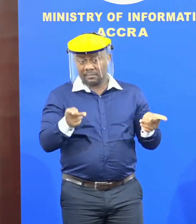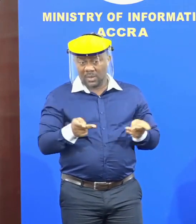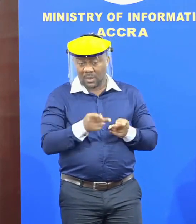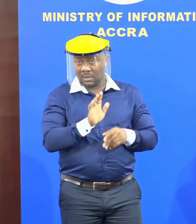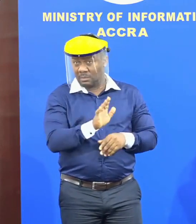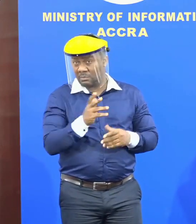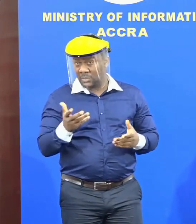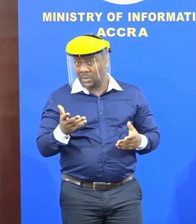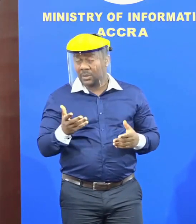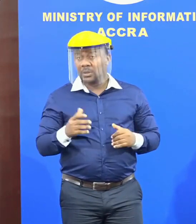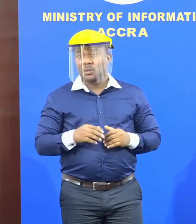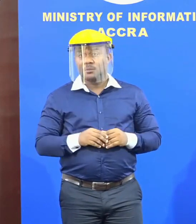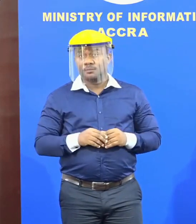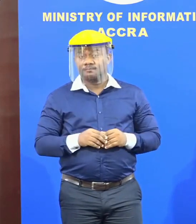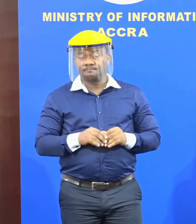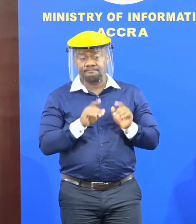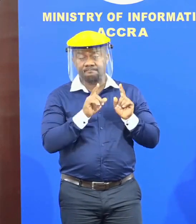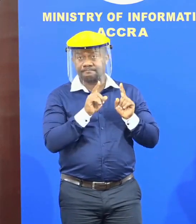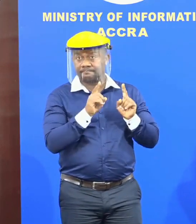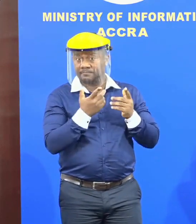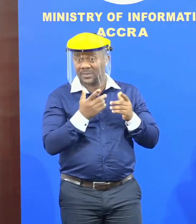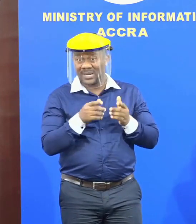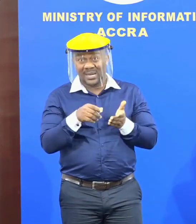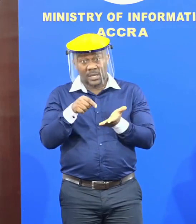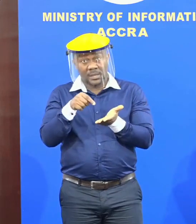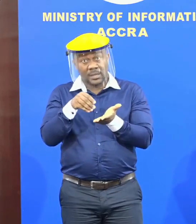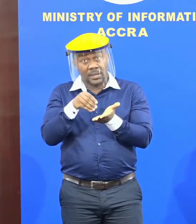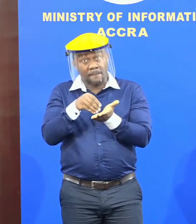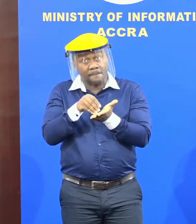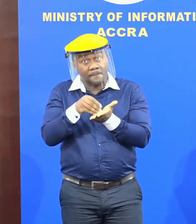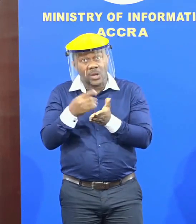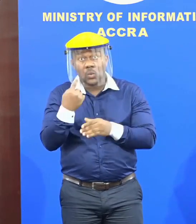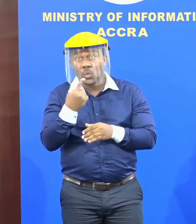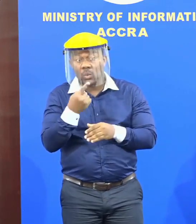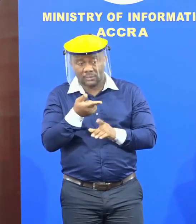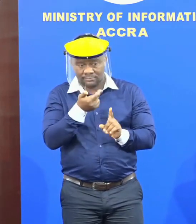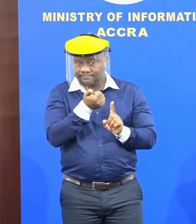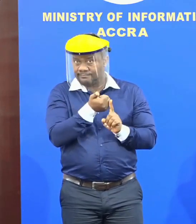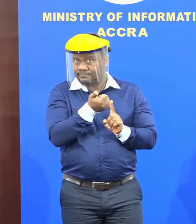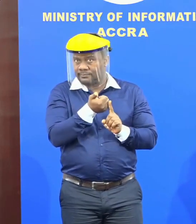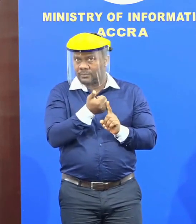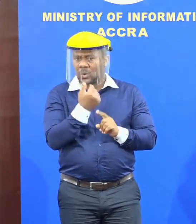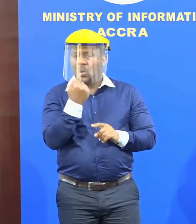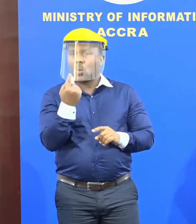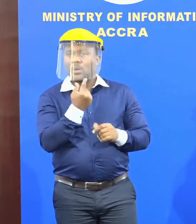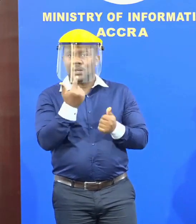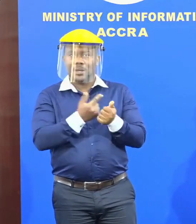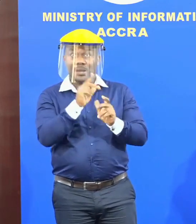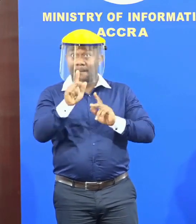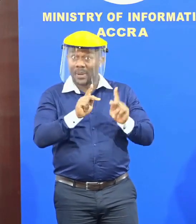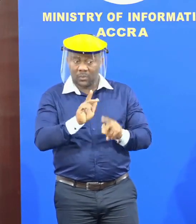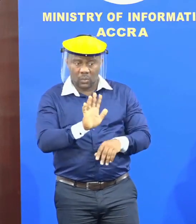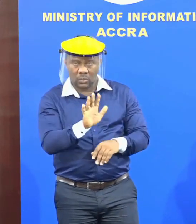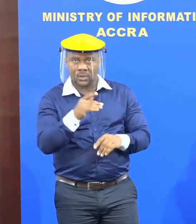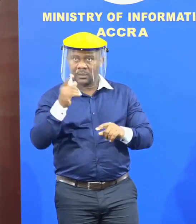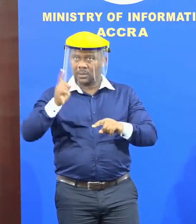facility or isolation center at a cost to the passengers except Ghanaian citizens. I want to take that